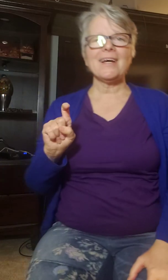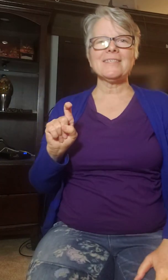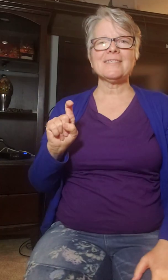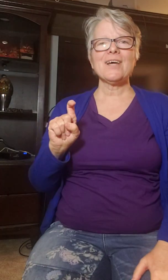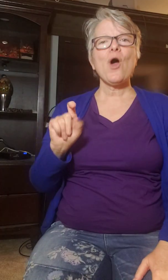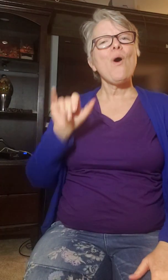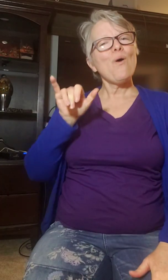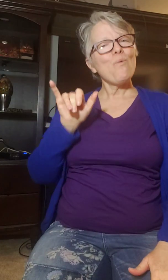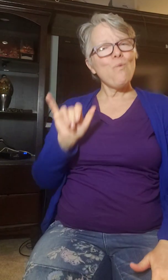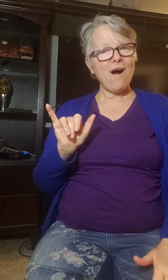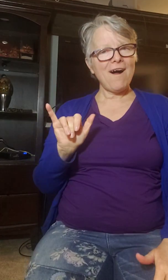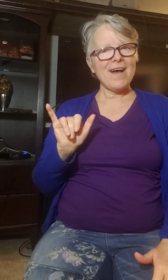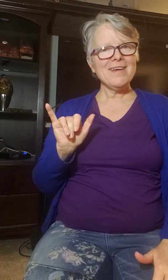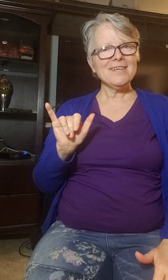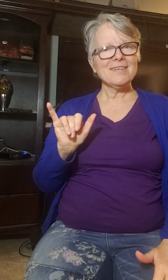X. Y.